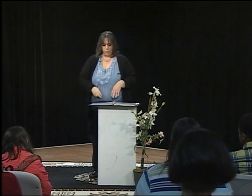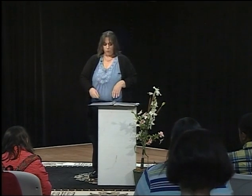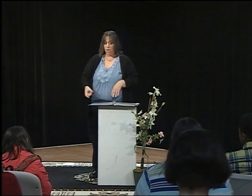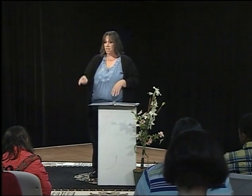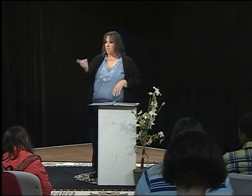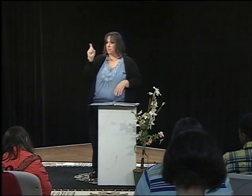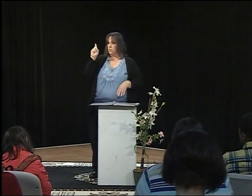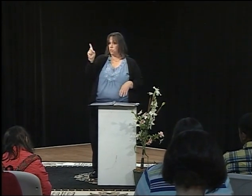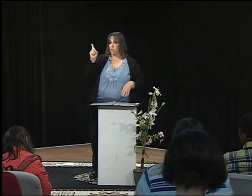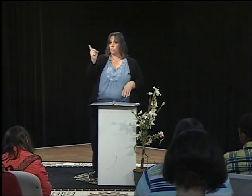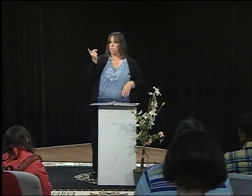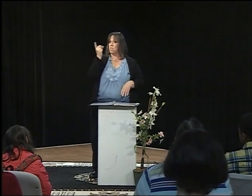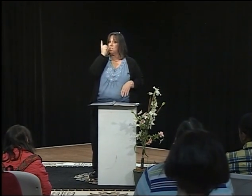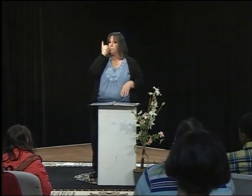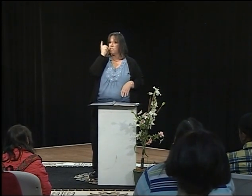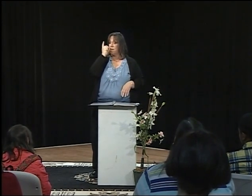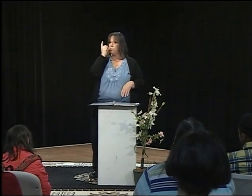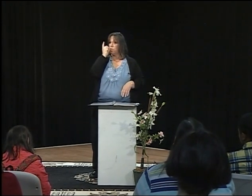A dentist is your D, but tap your teeth.